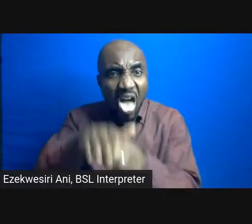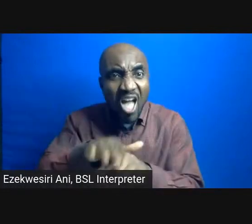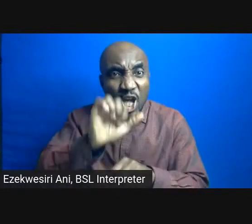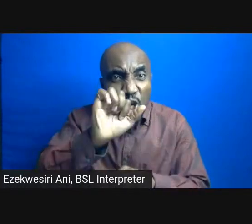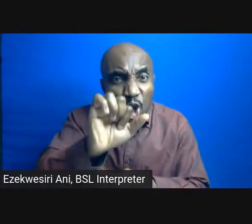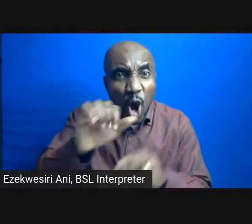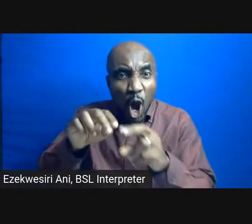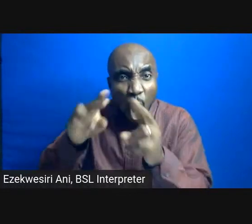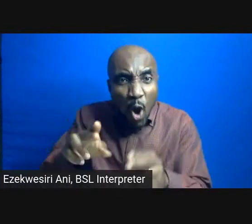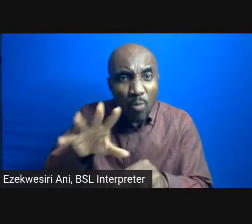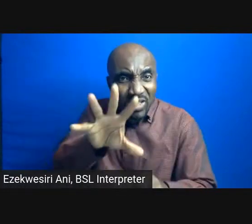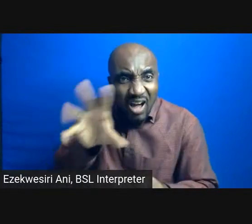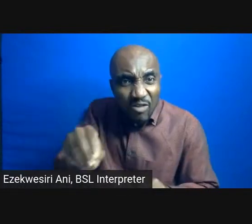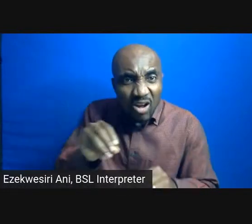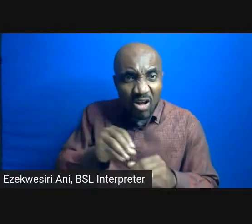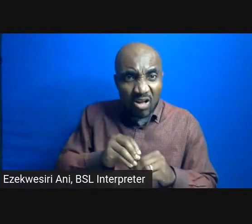home.